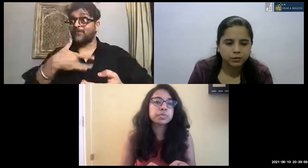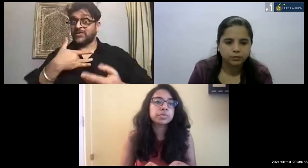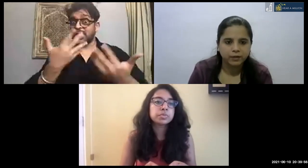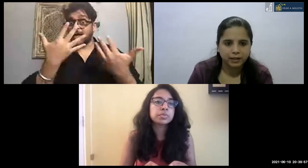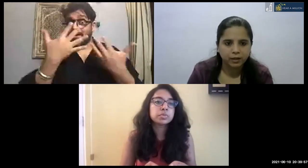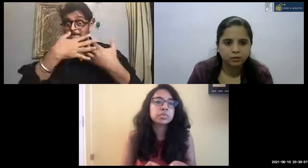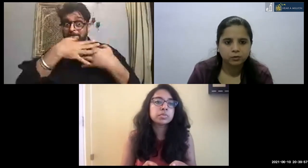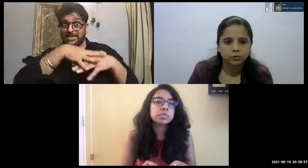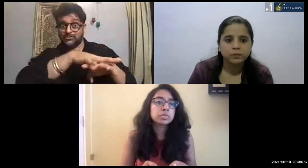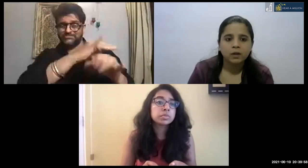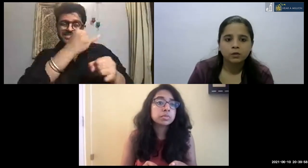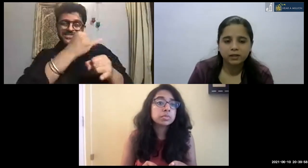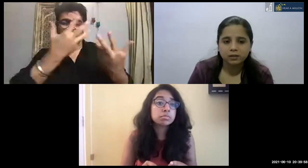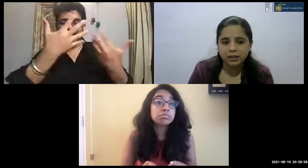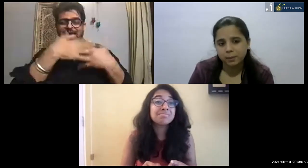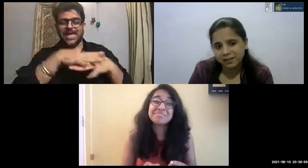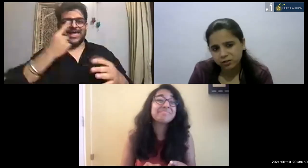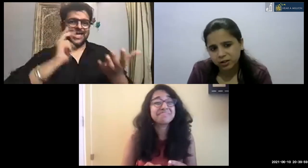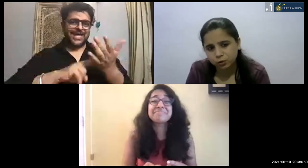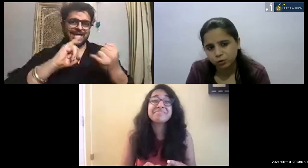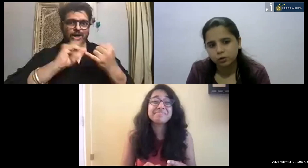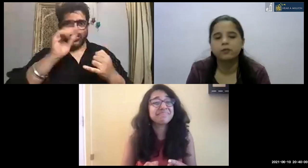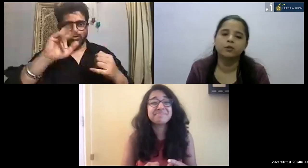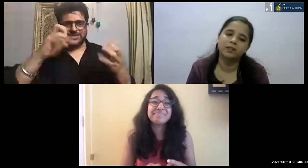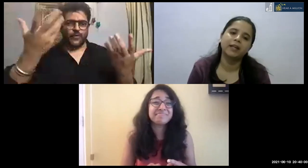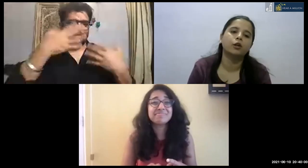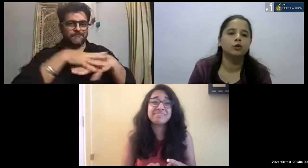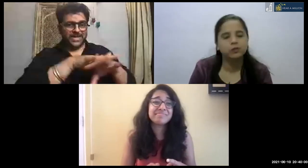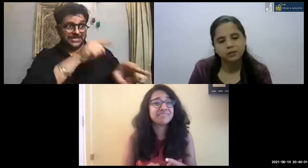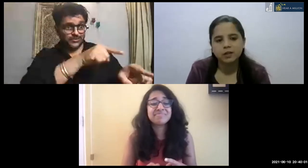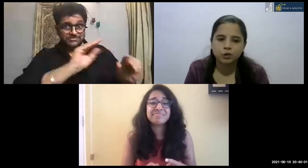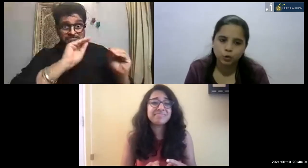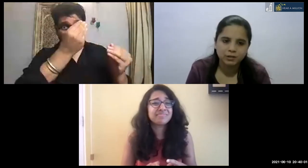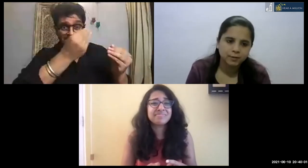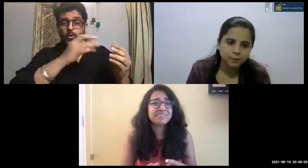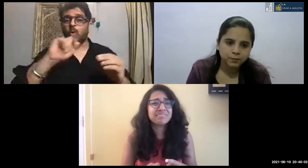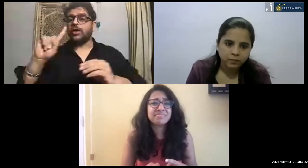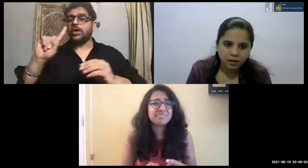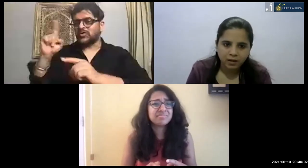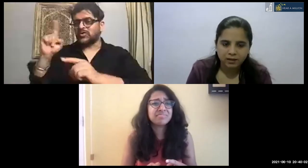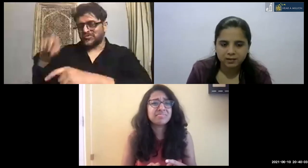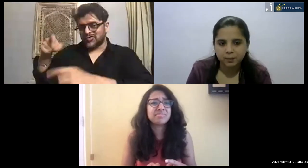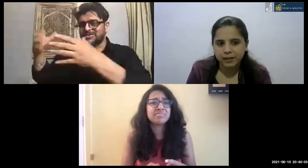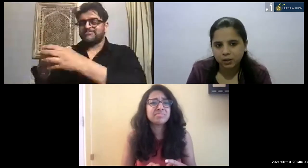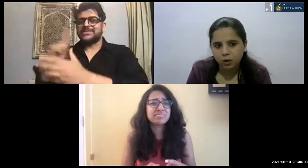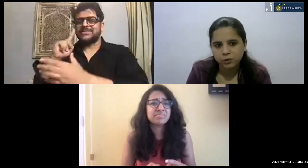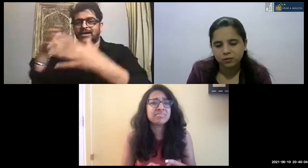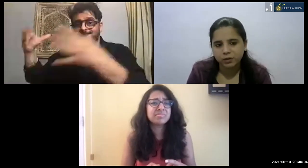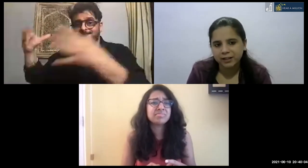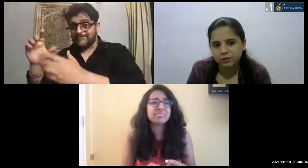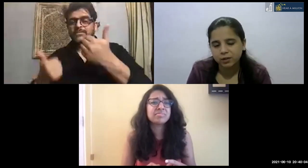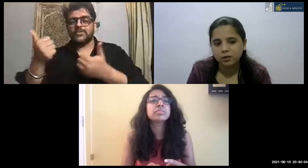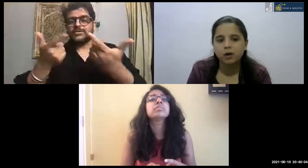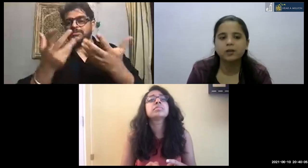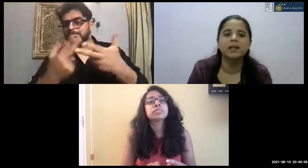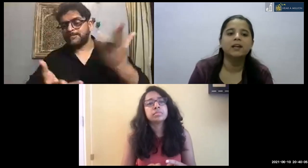manner? What do you feel like? And also, do you think in the mainstream schools, or if you say inclusive schools, it is the better option for the